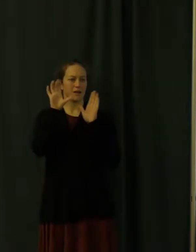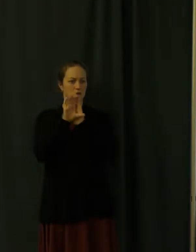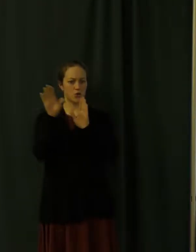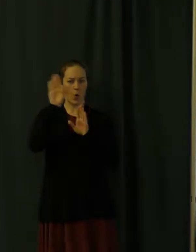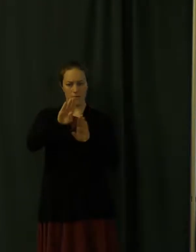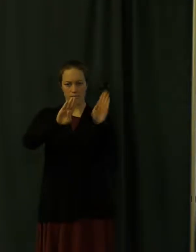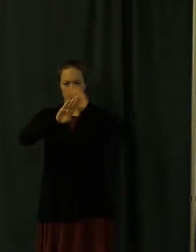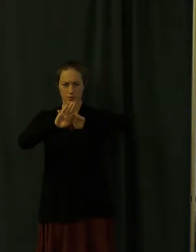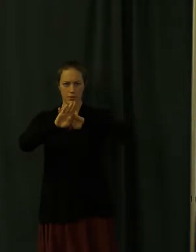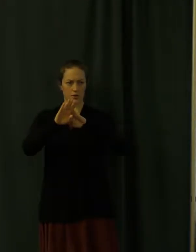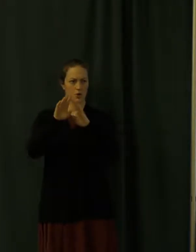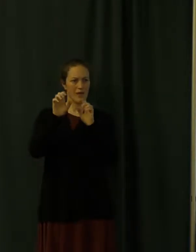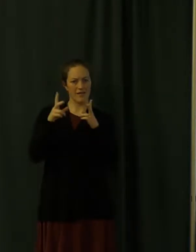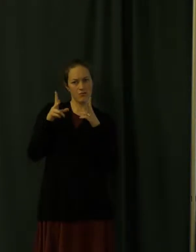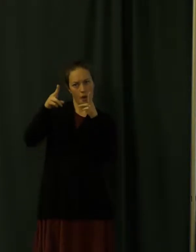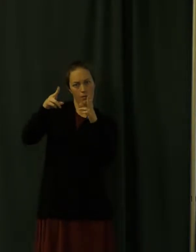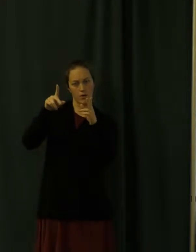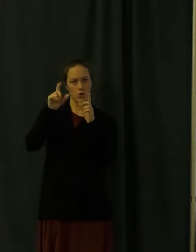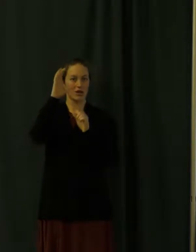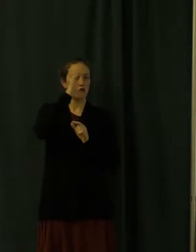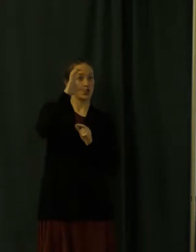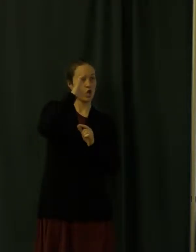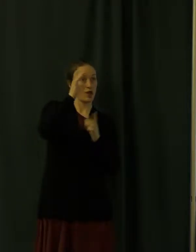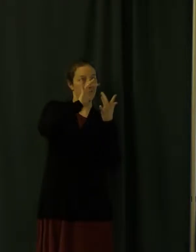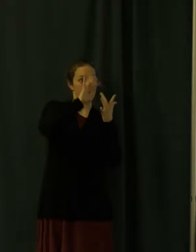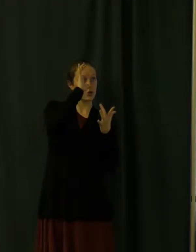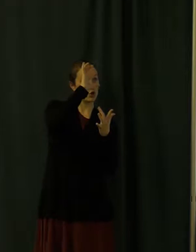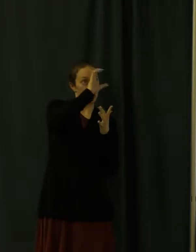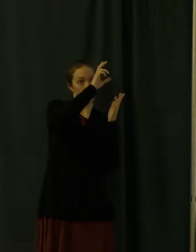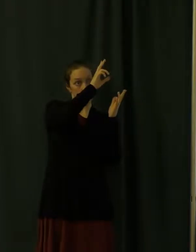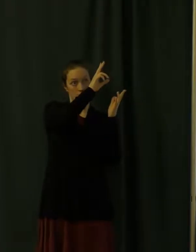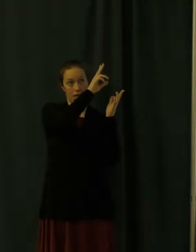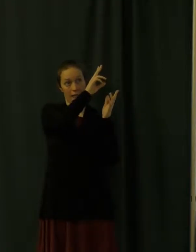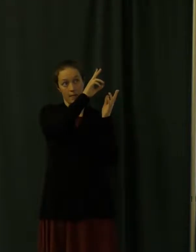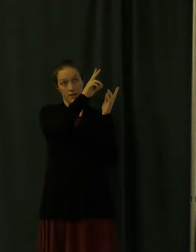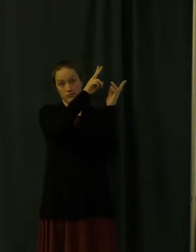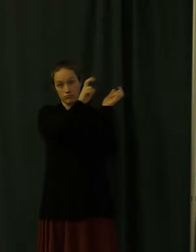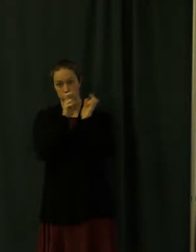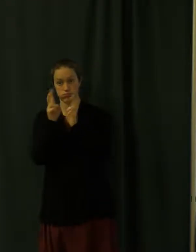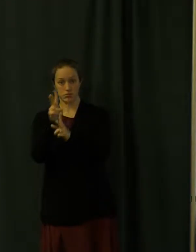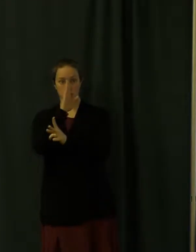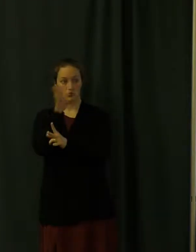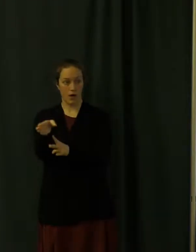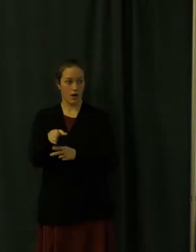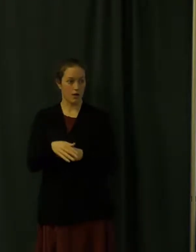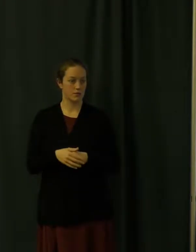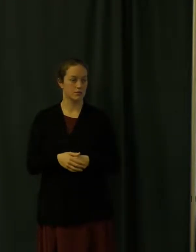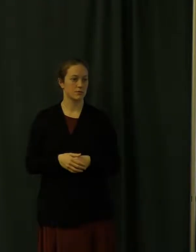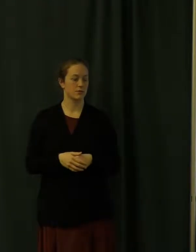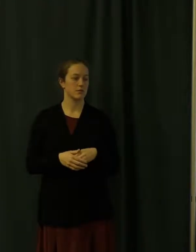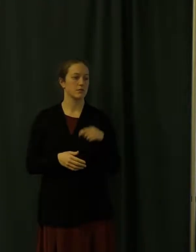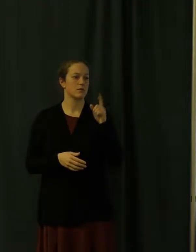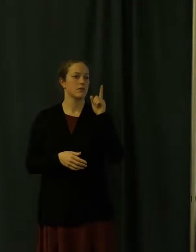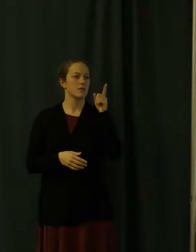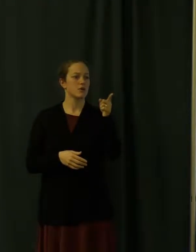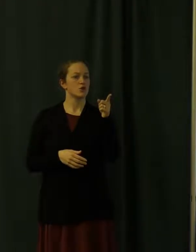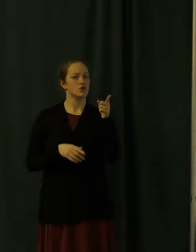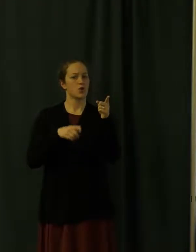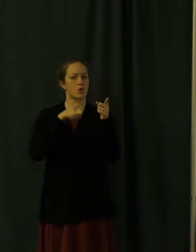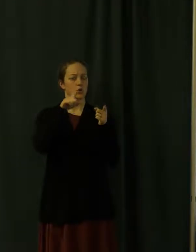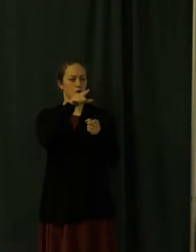top. Yeah, search the web for images and import them directly or insert them directly. So like when you're making, like what Chanda was saying,